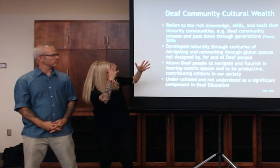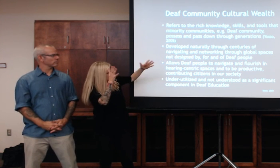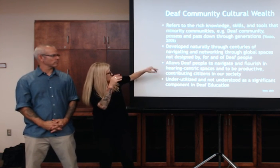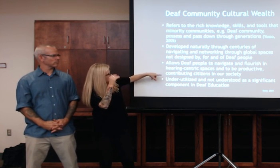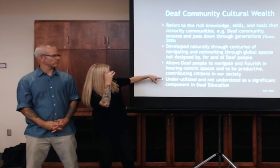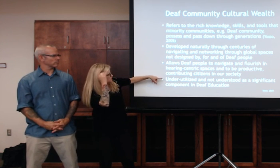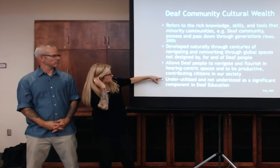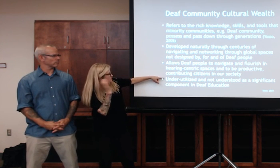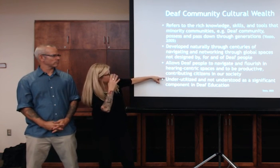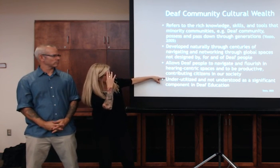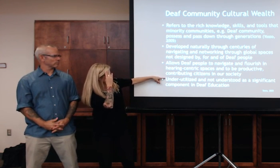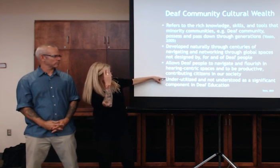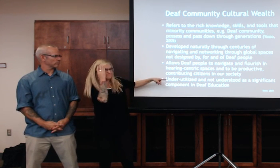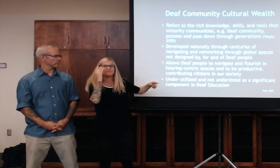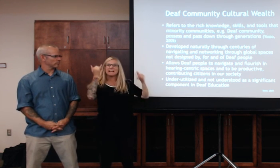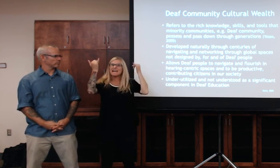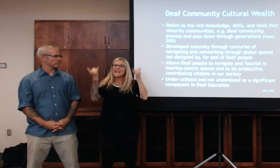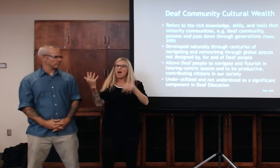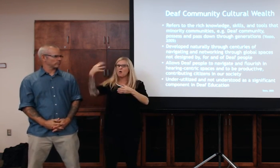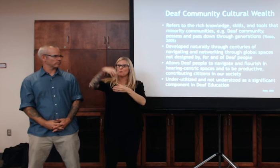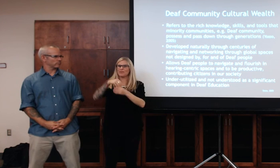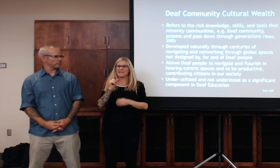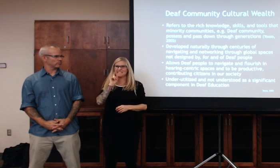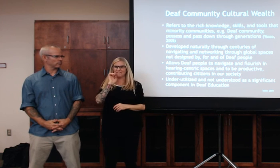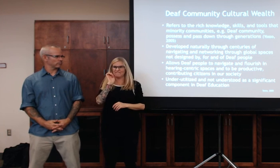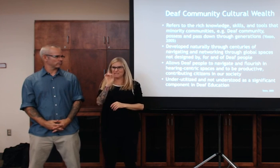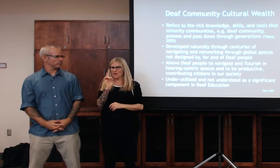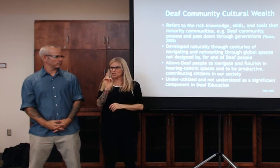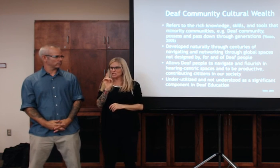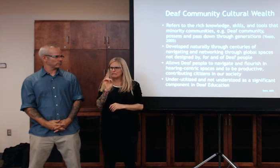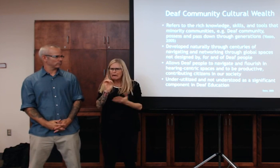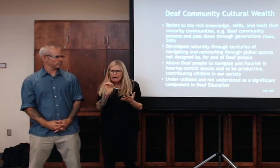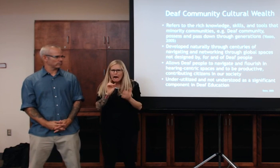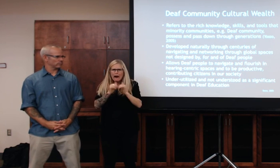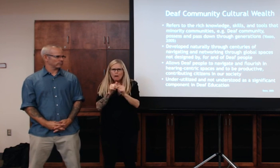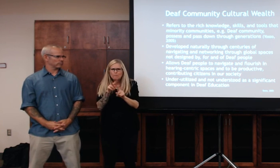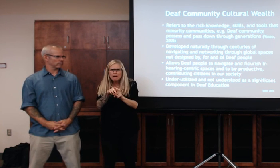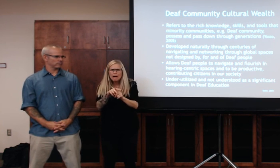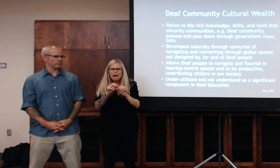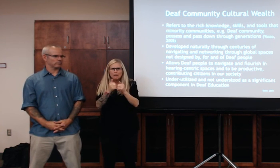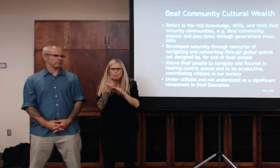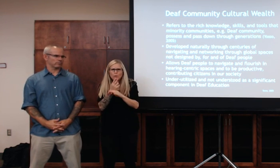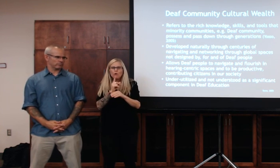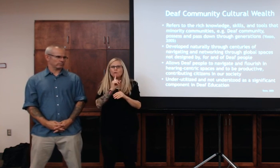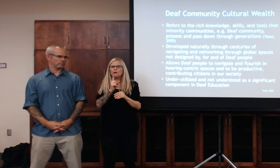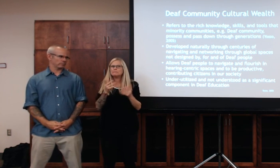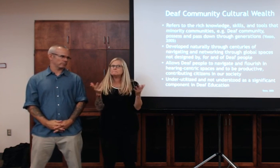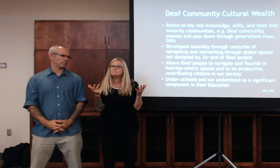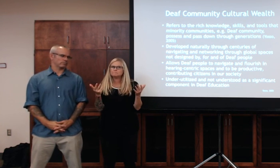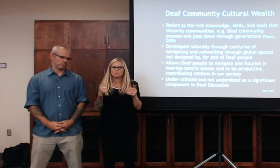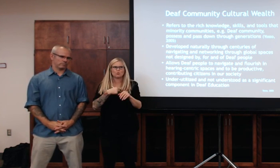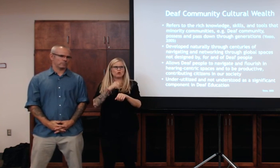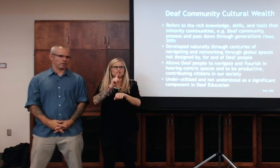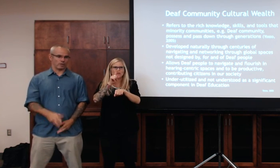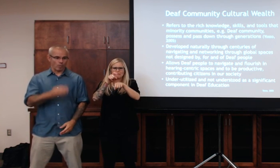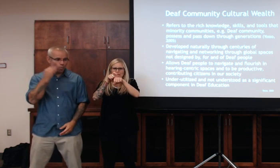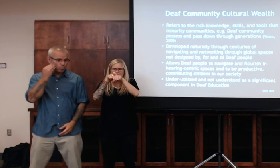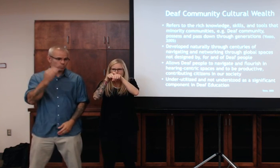So that's, we've kind of gone over that. Now within deaf education, how can we apply that? We have